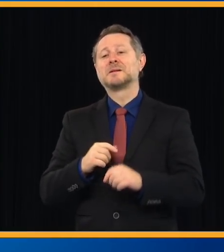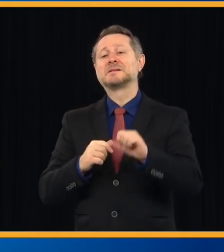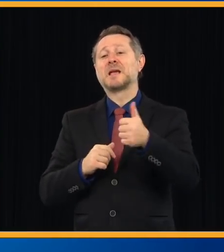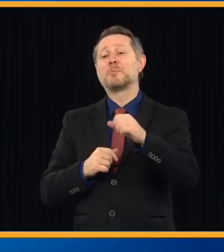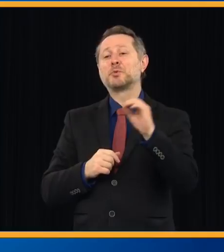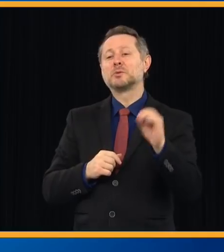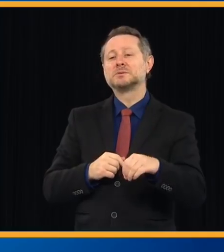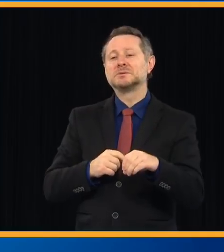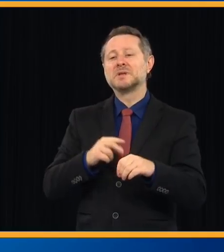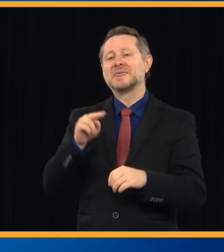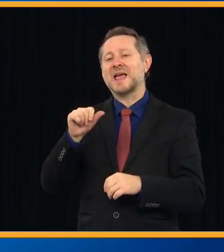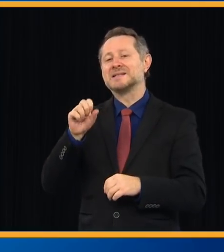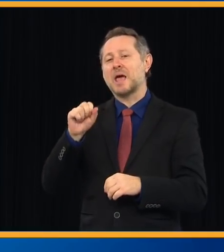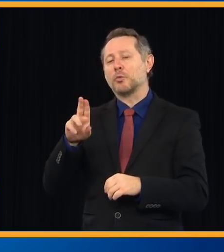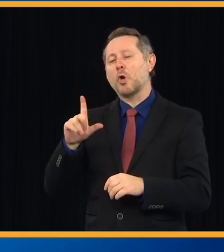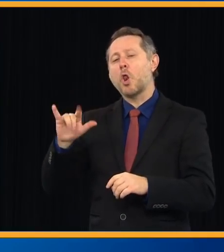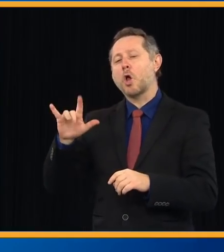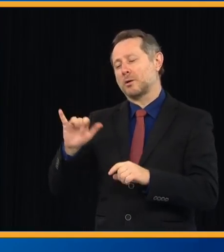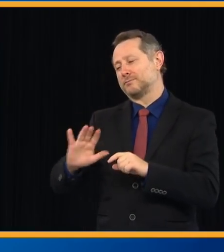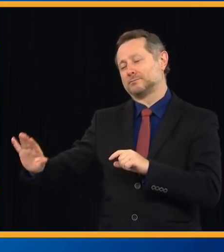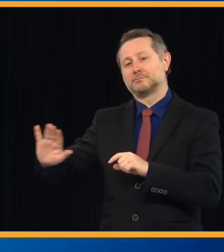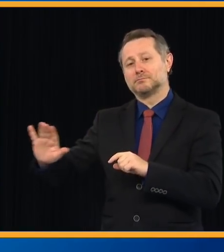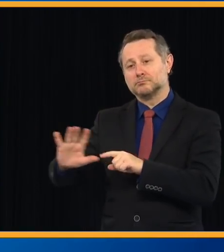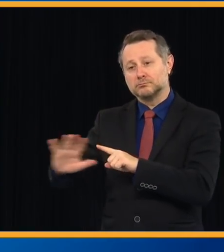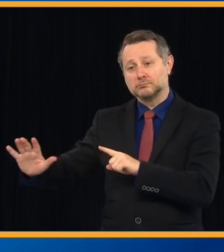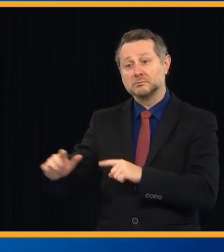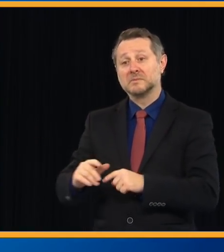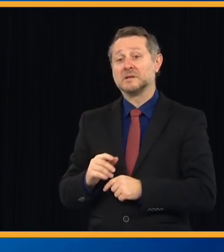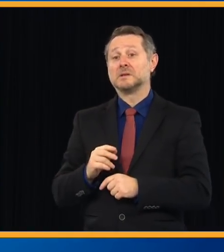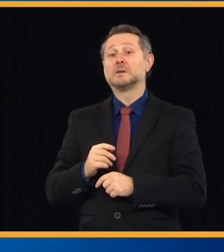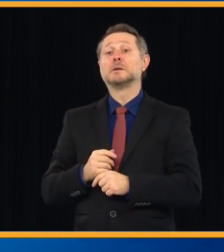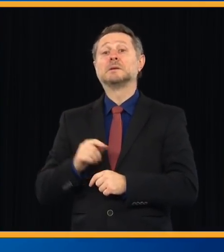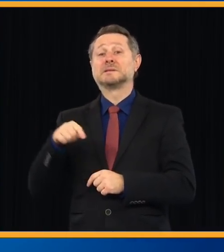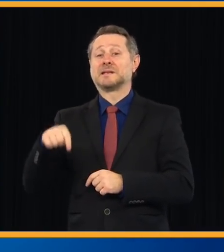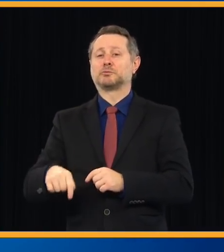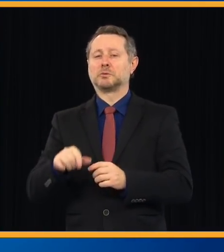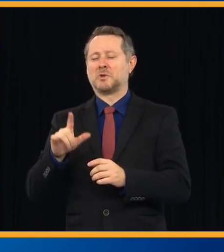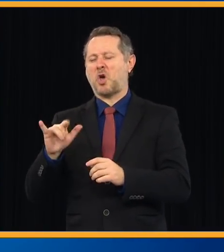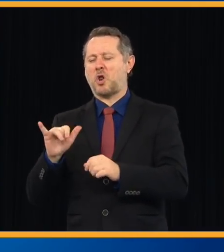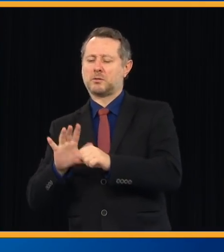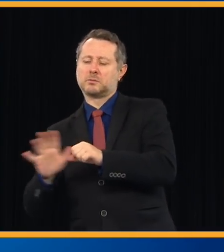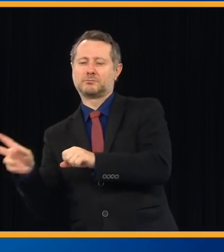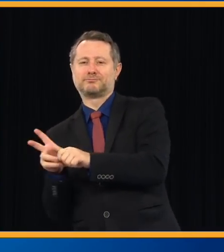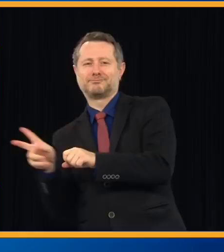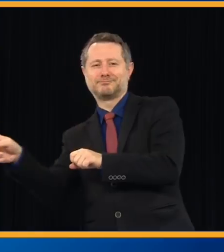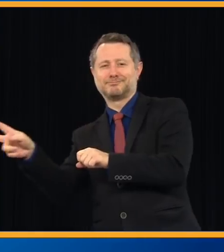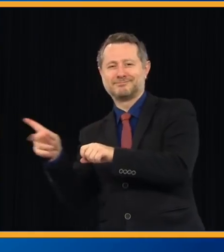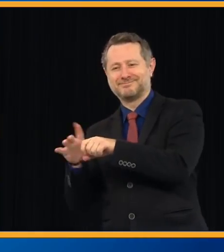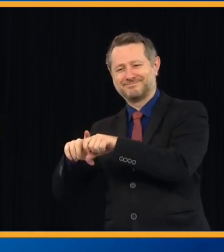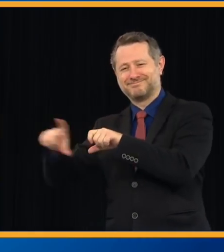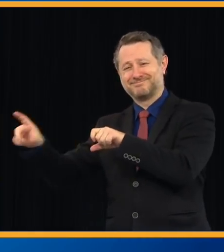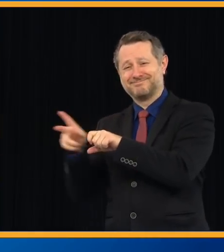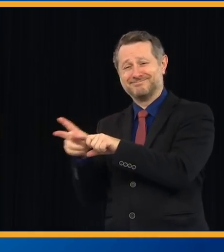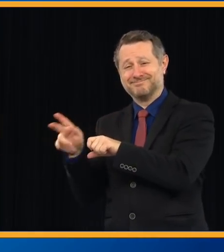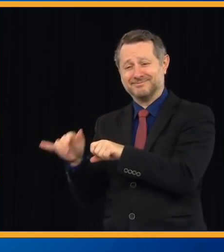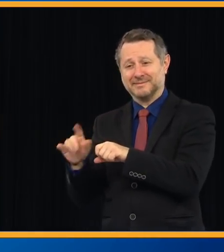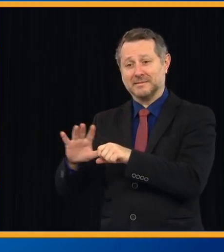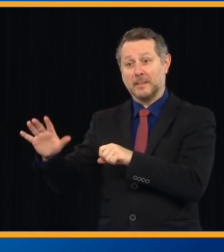7% Westchester, Suffolk. So it's a downstate region, and then upstate, it's Erie